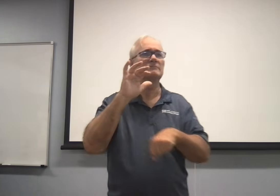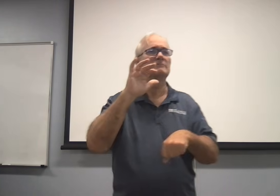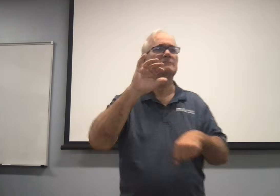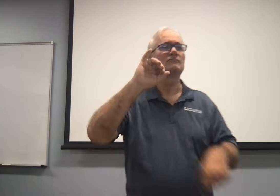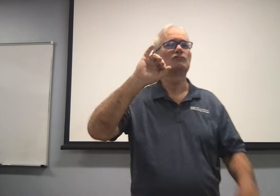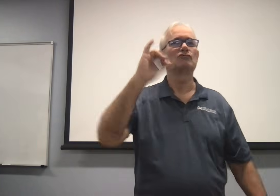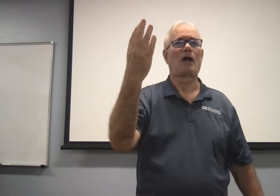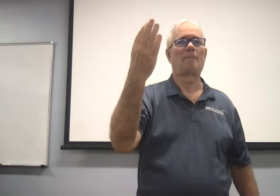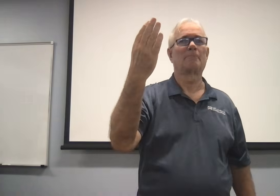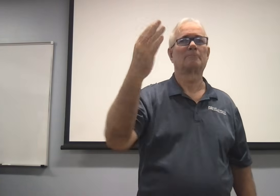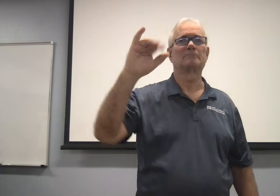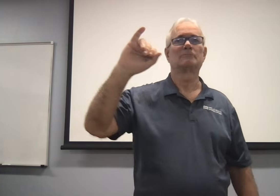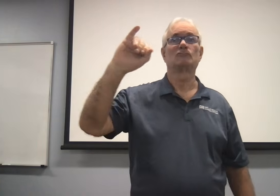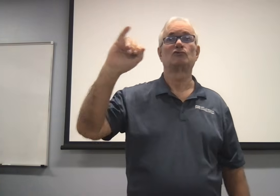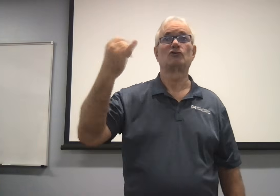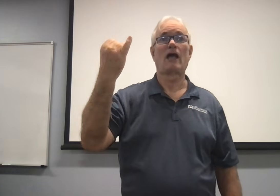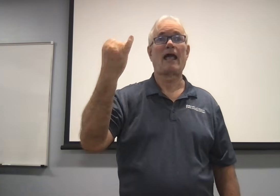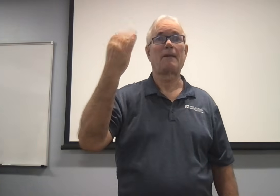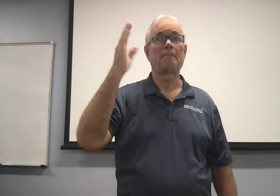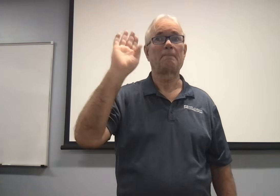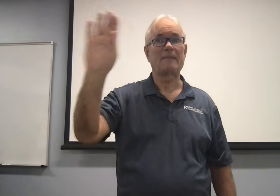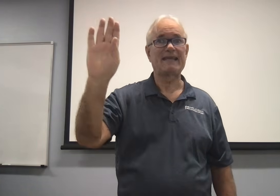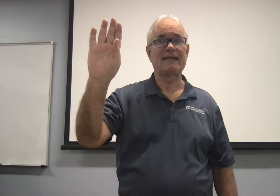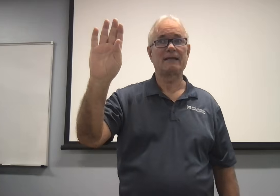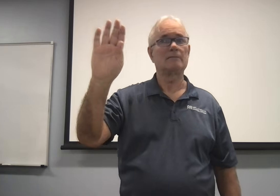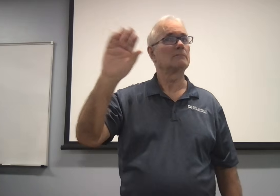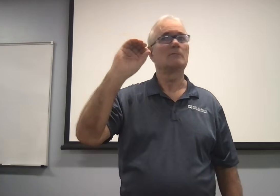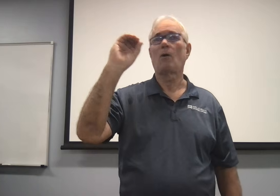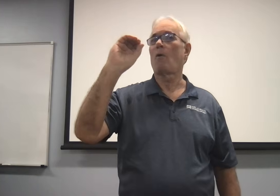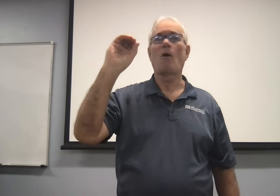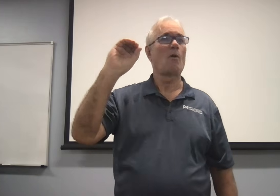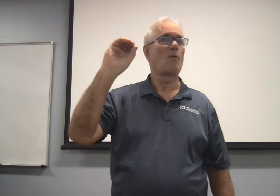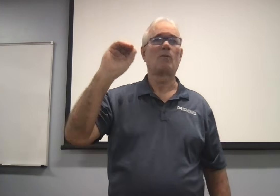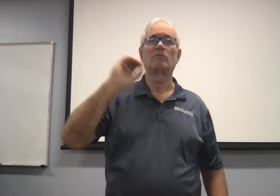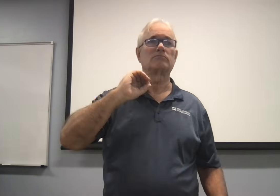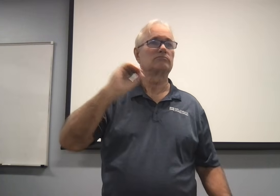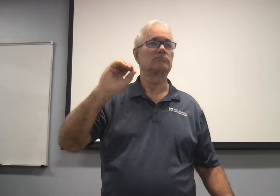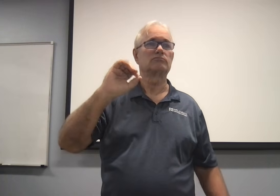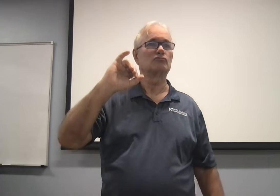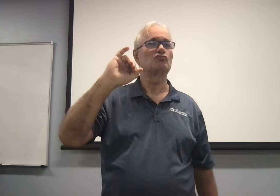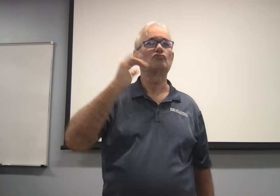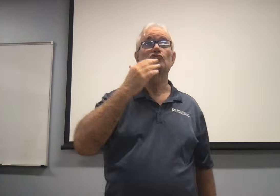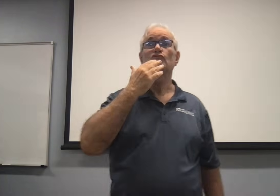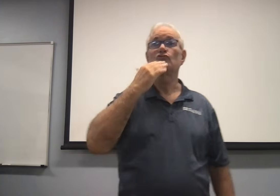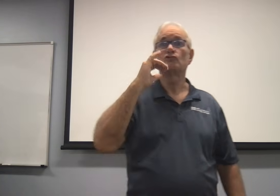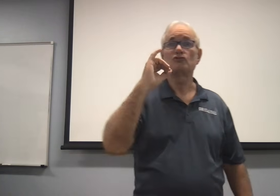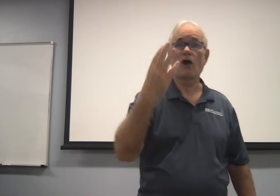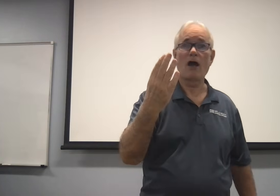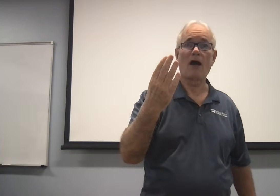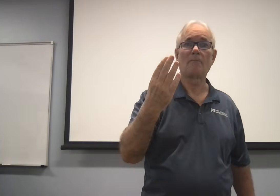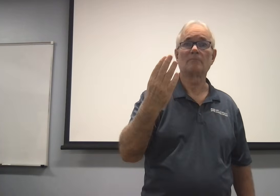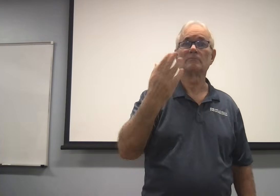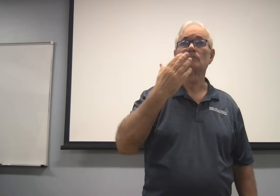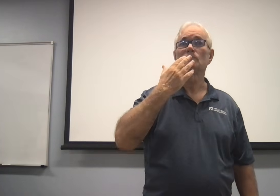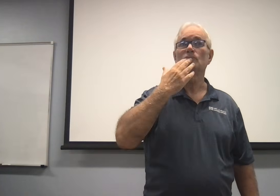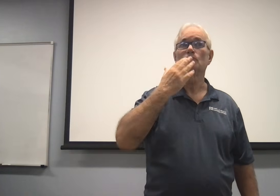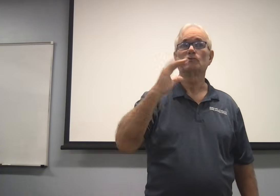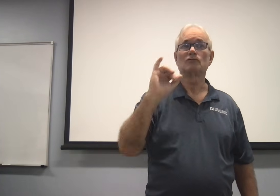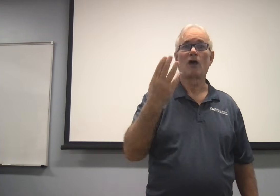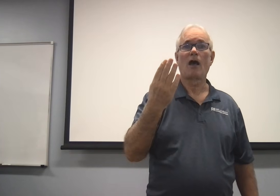What about work or job? How do you fingerspell that? So there's no O, we just straight from the J-B. Good